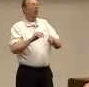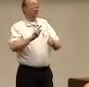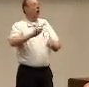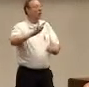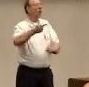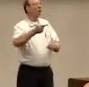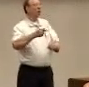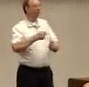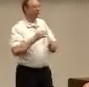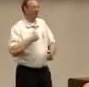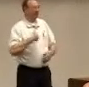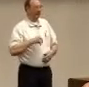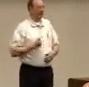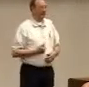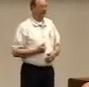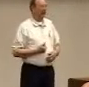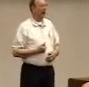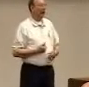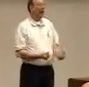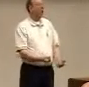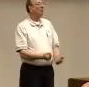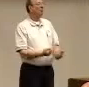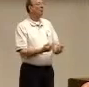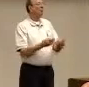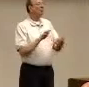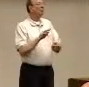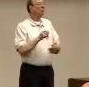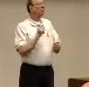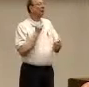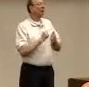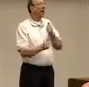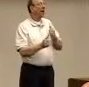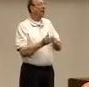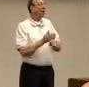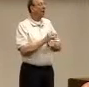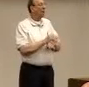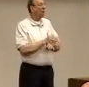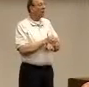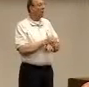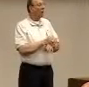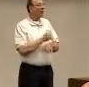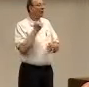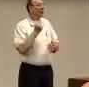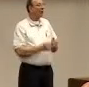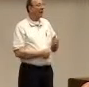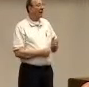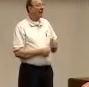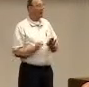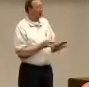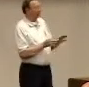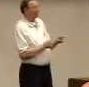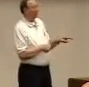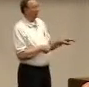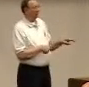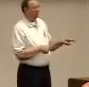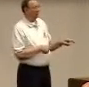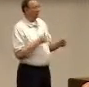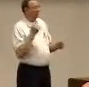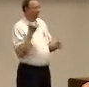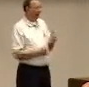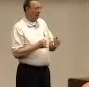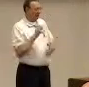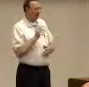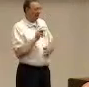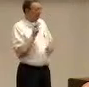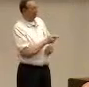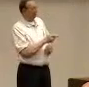before himself. And I don't know how many burning bushes that Moses passed before he finally got his attention. Like,